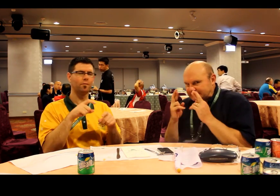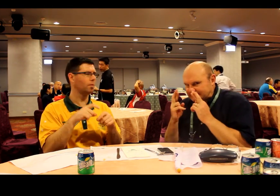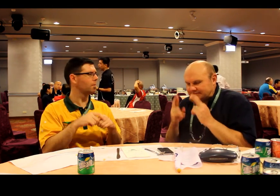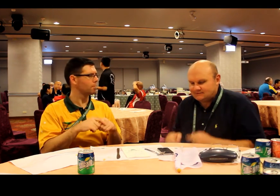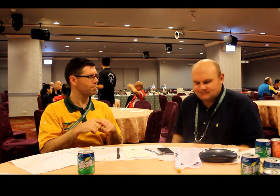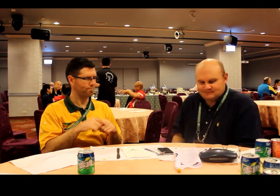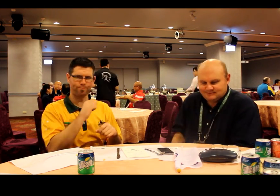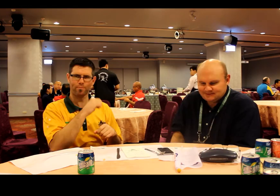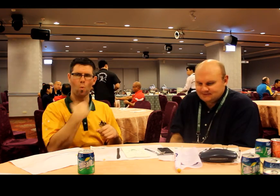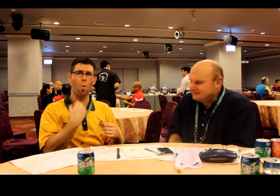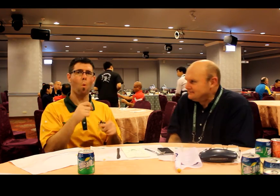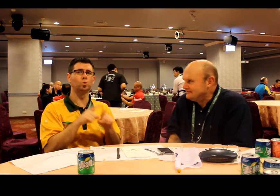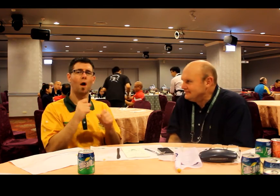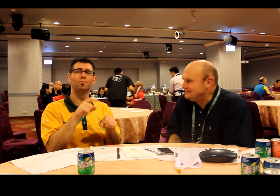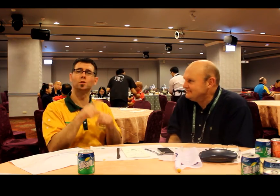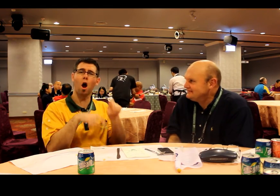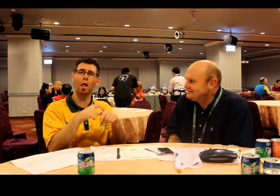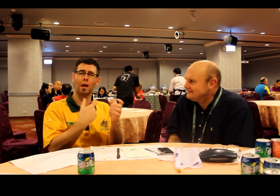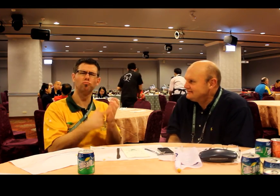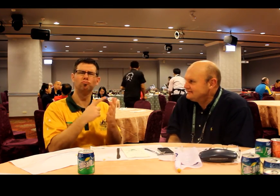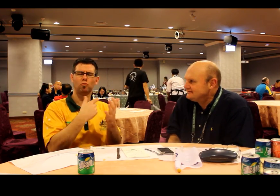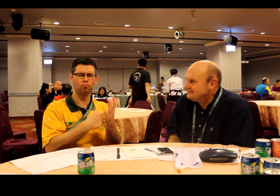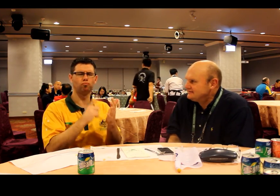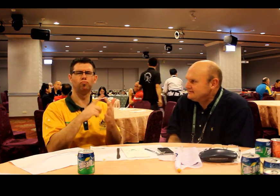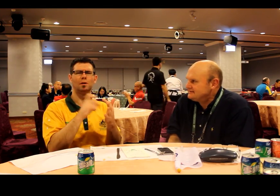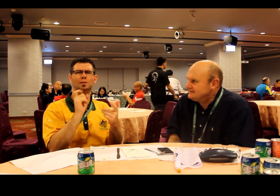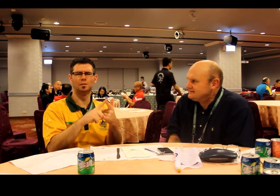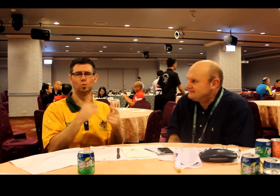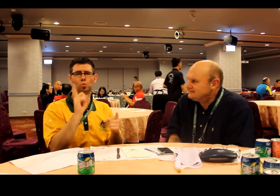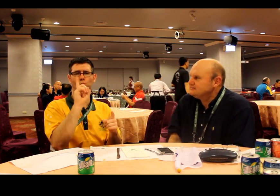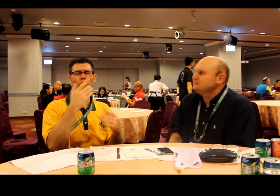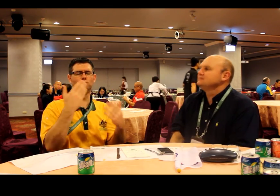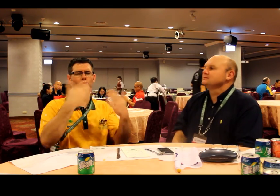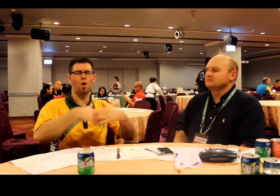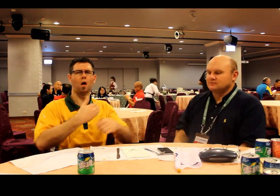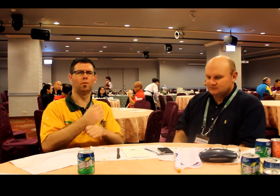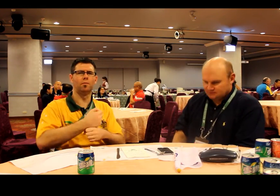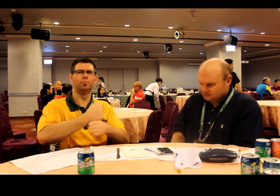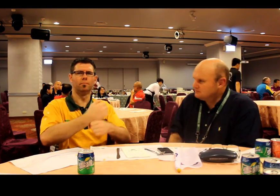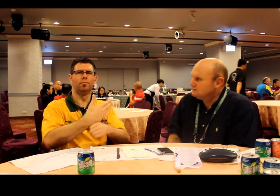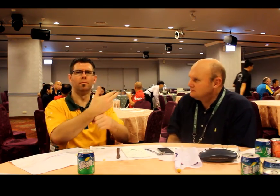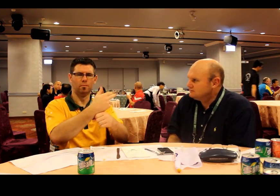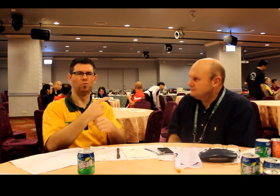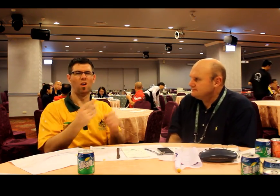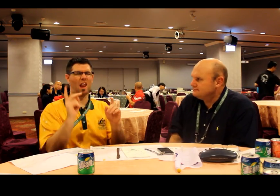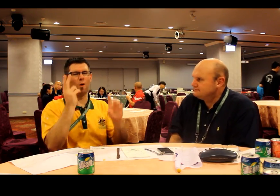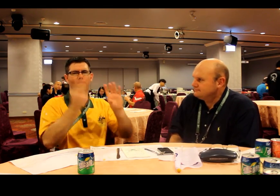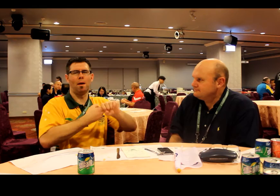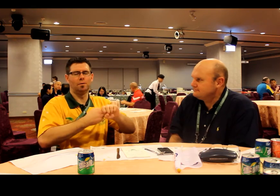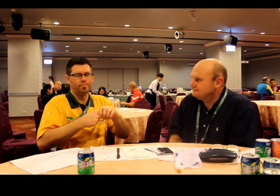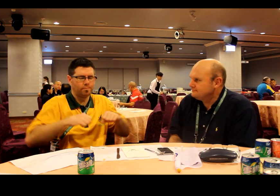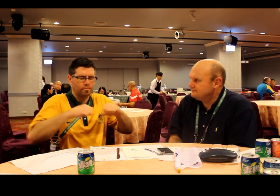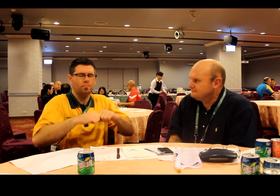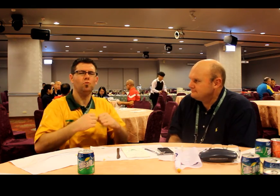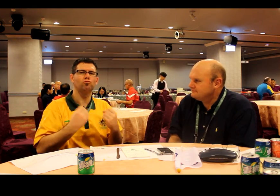tomorrow. And also we do have cycling. Rhys van Beek tonight was a flag bearer. He's now in